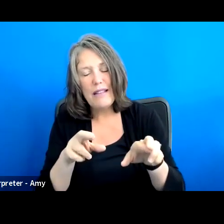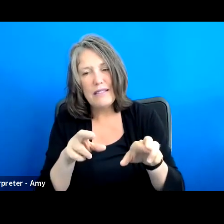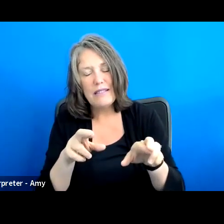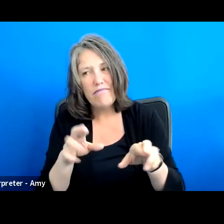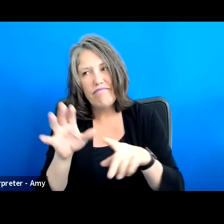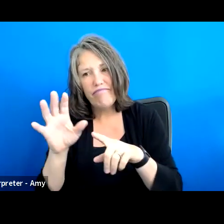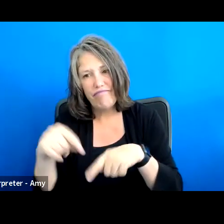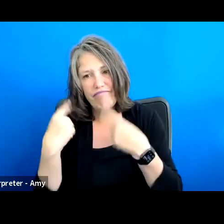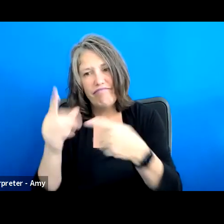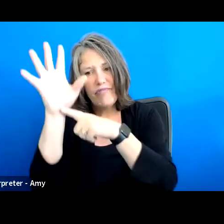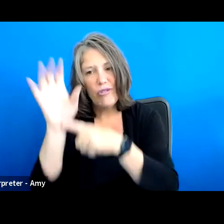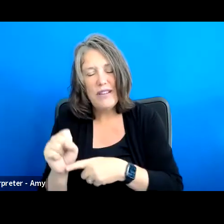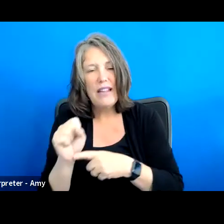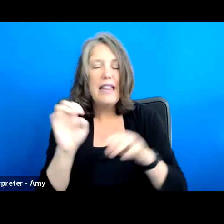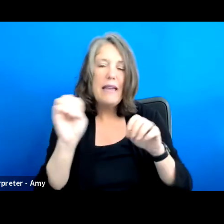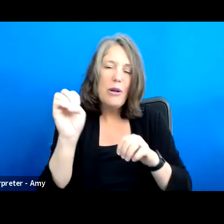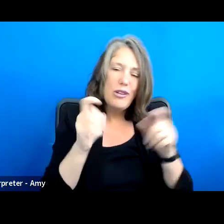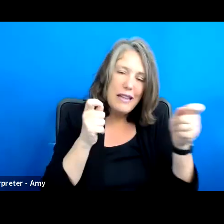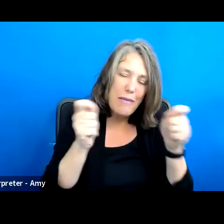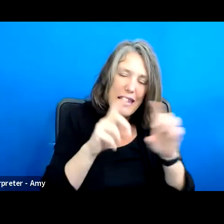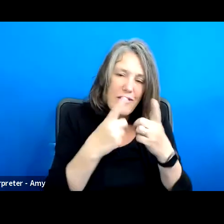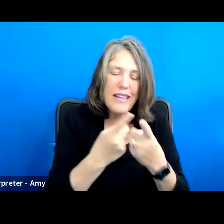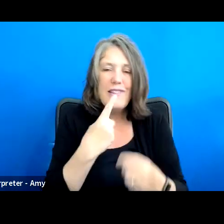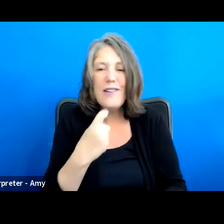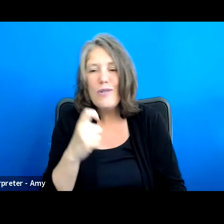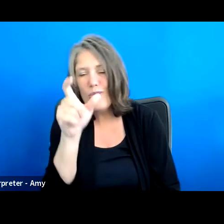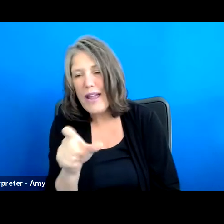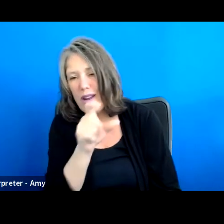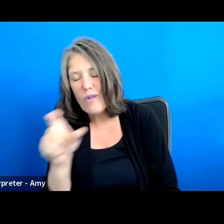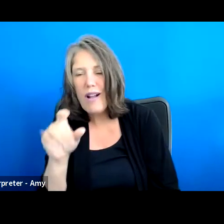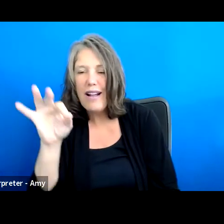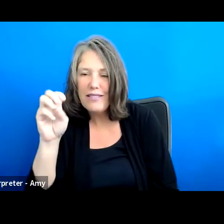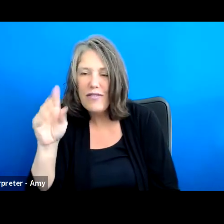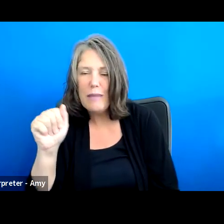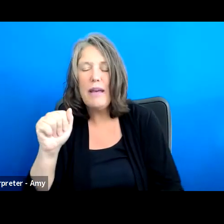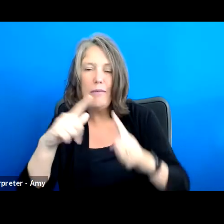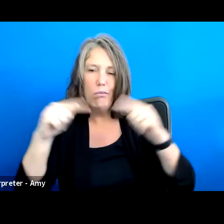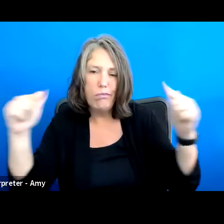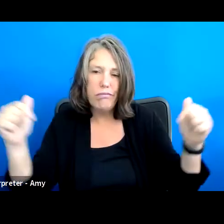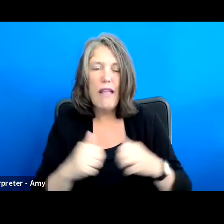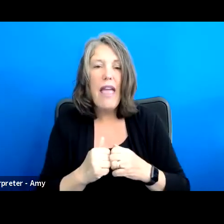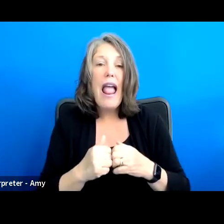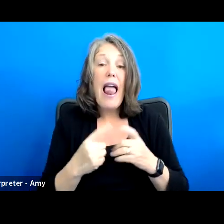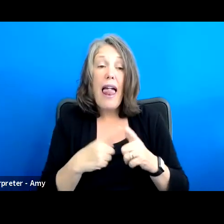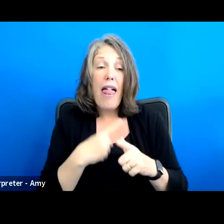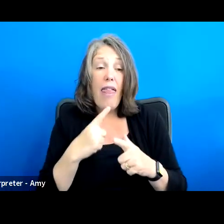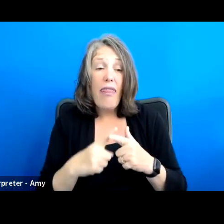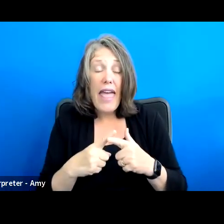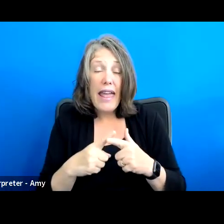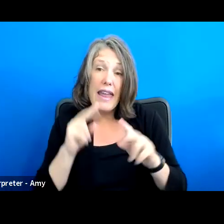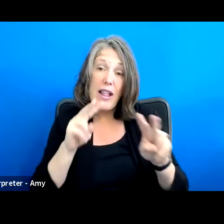traditionally, Emergency Management Division, Red Cross, and FEMA, and so on and so on. Then looking